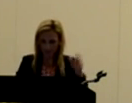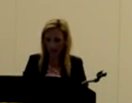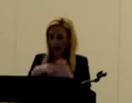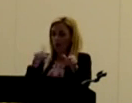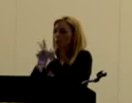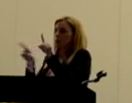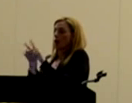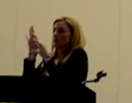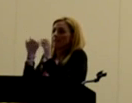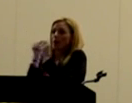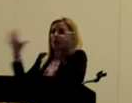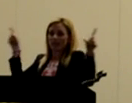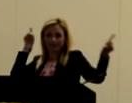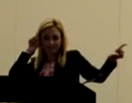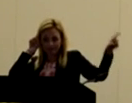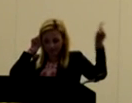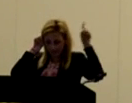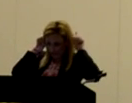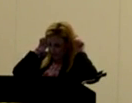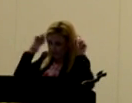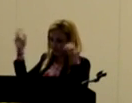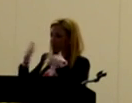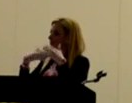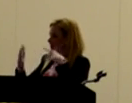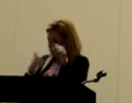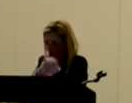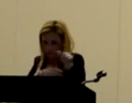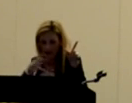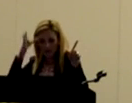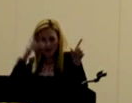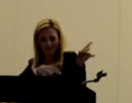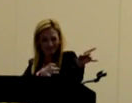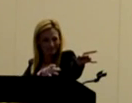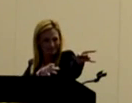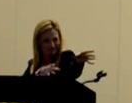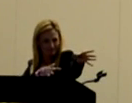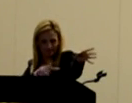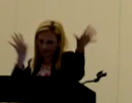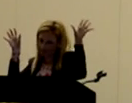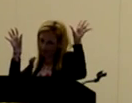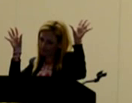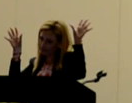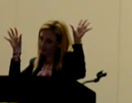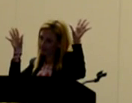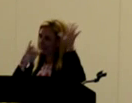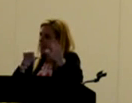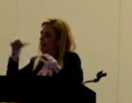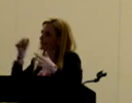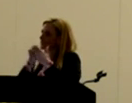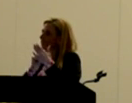lot of work. I was also fitted with hearing aids, though according to my parents, I hated them.